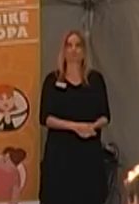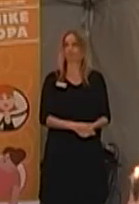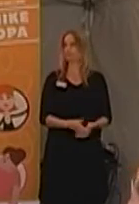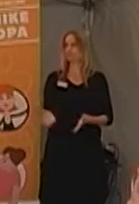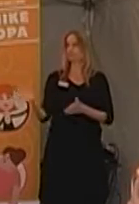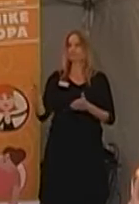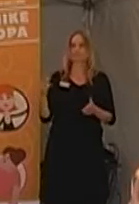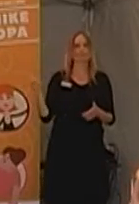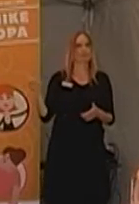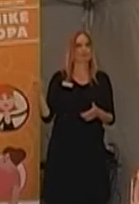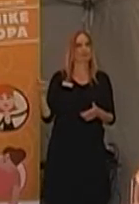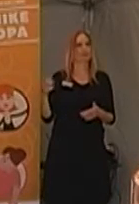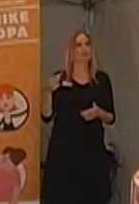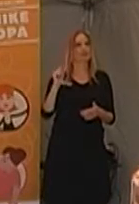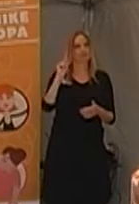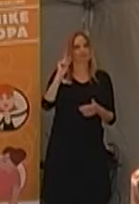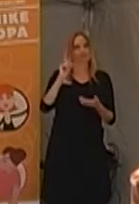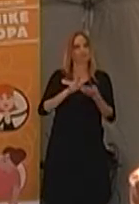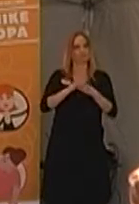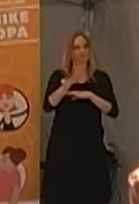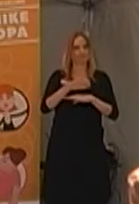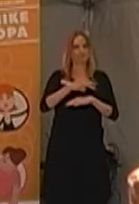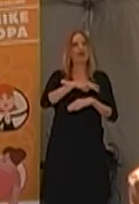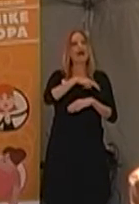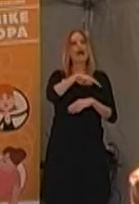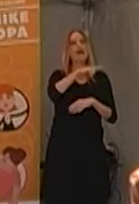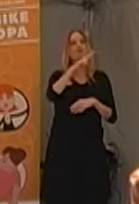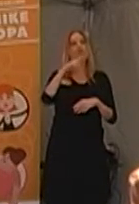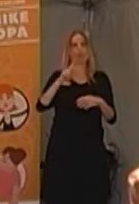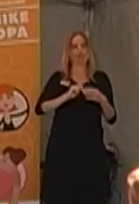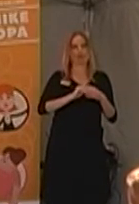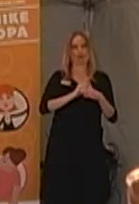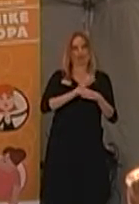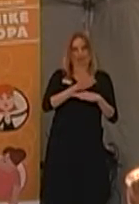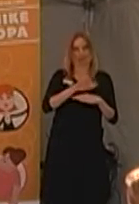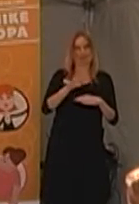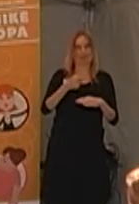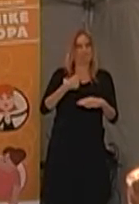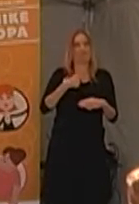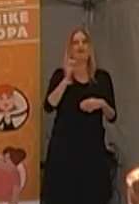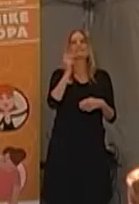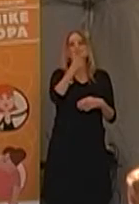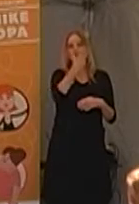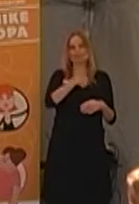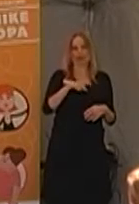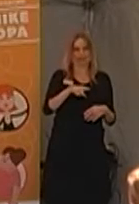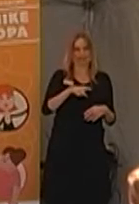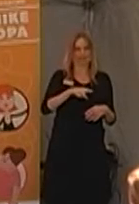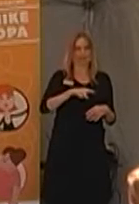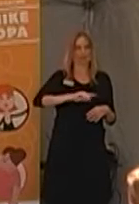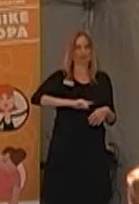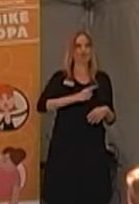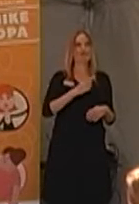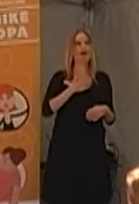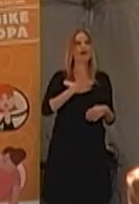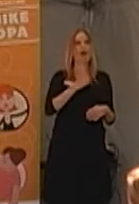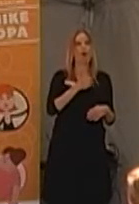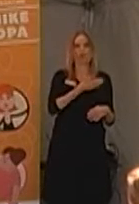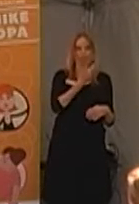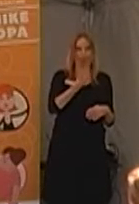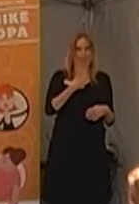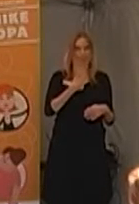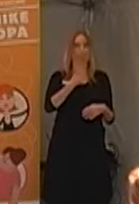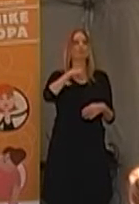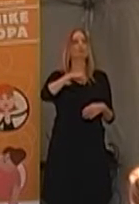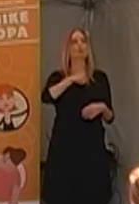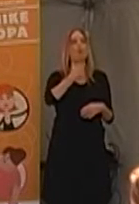Yeah, if I just may add a small thing from Norway, I'm not an expert on the social welfare system since I'm a psychologist, but